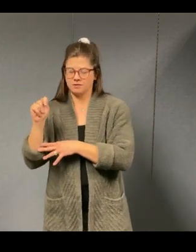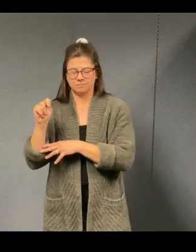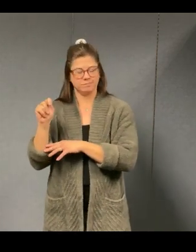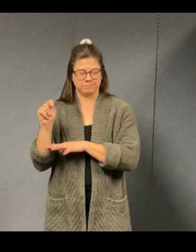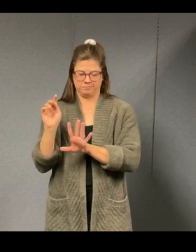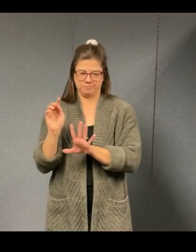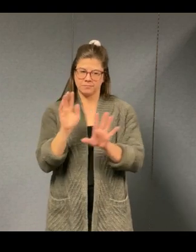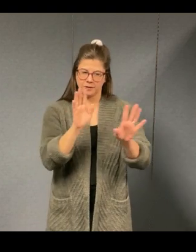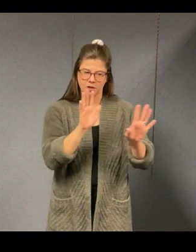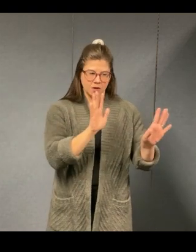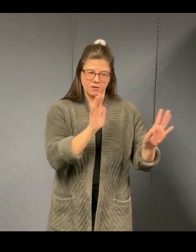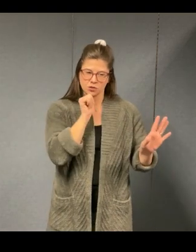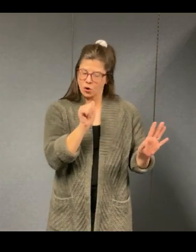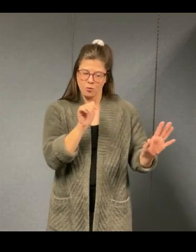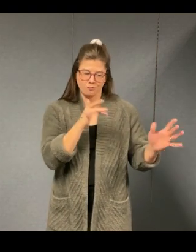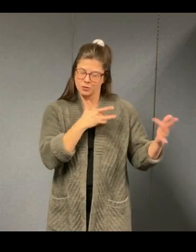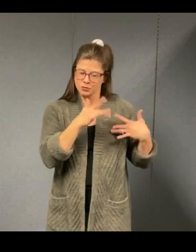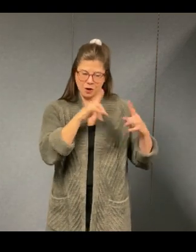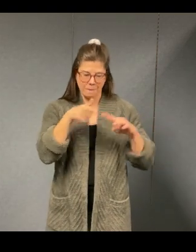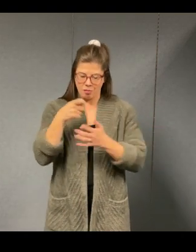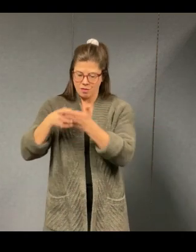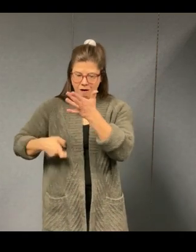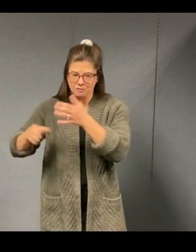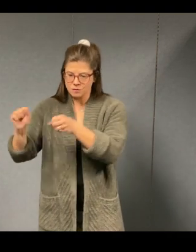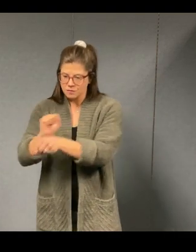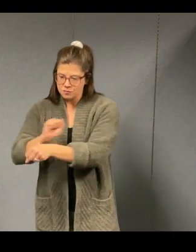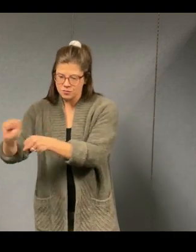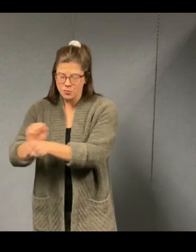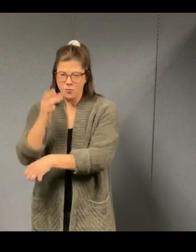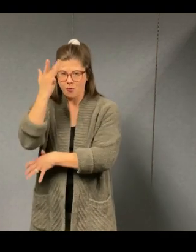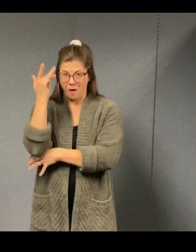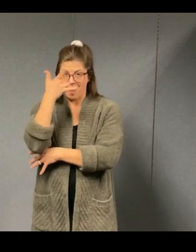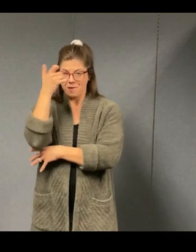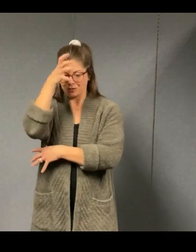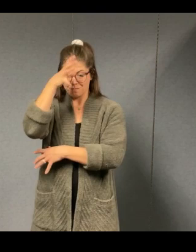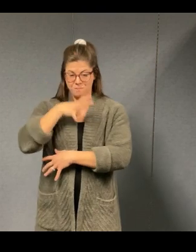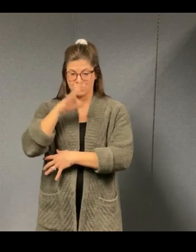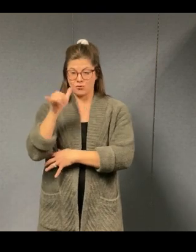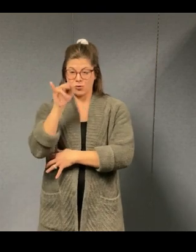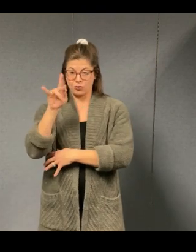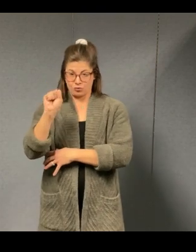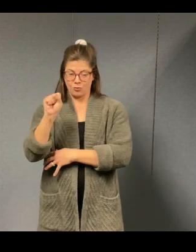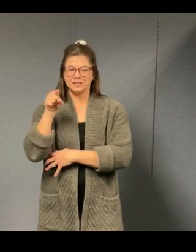about the cost of labor, because Mr. Jones is going to do all the work himself.